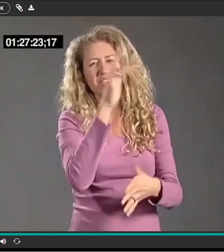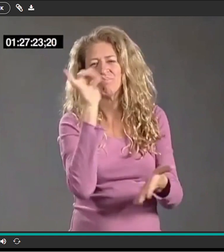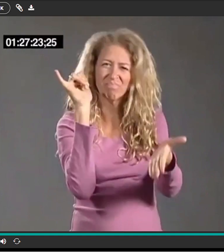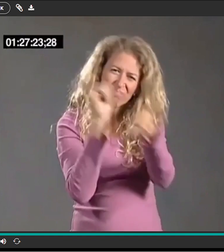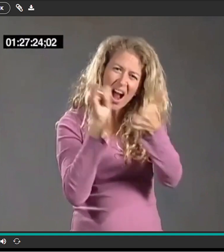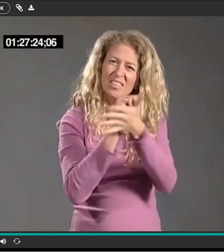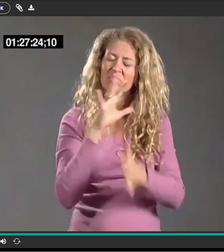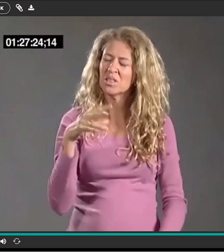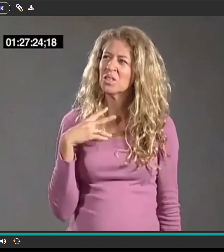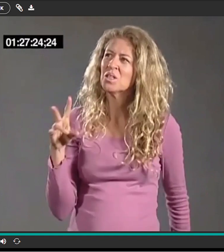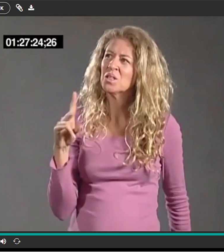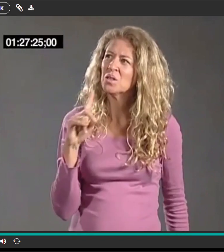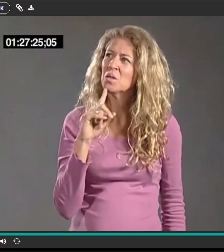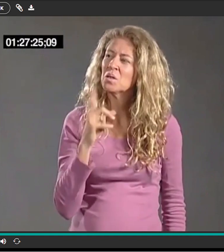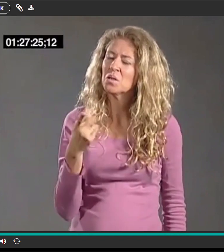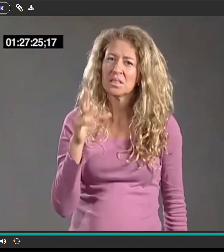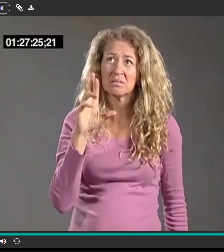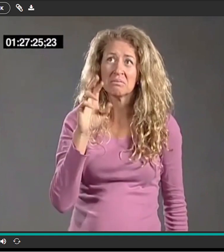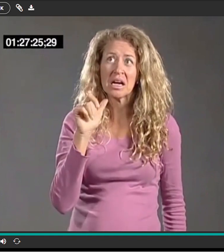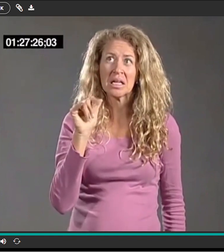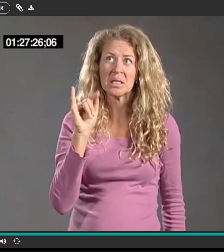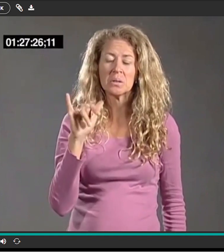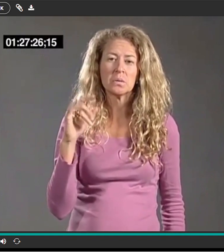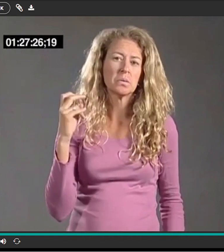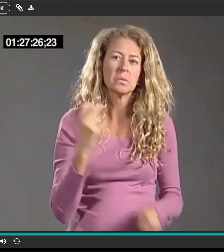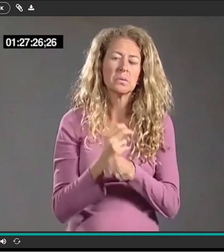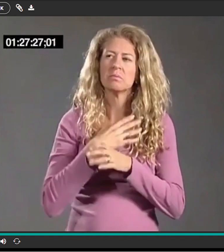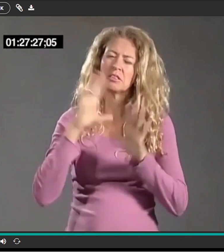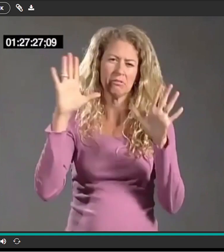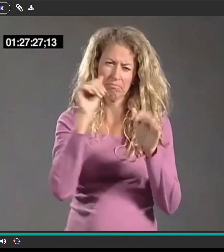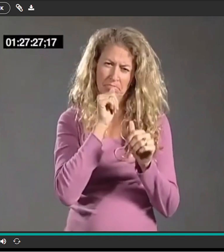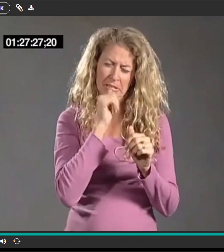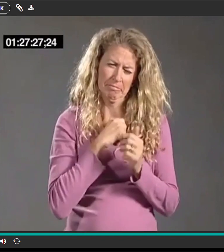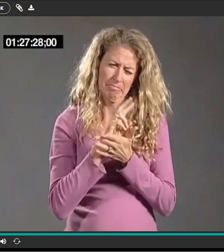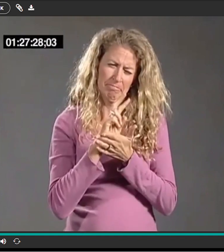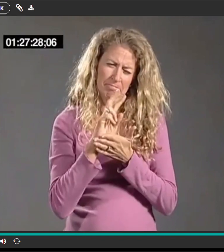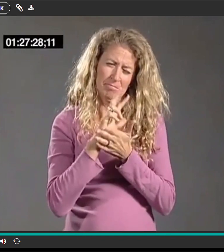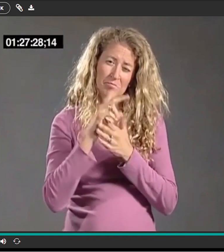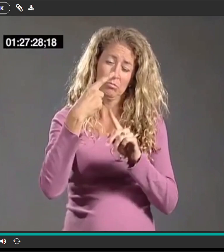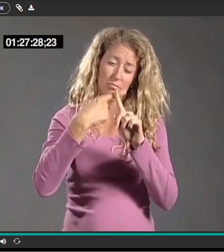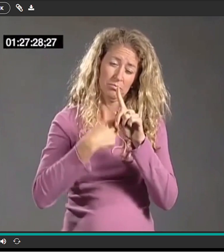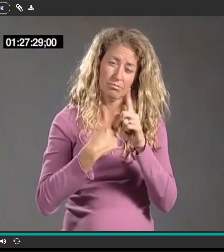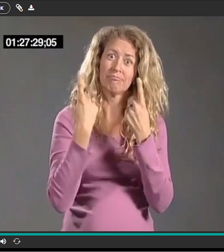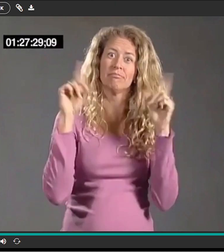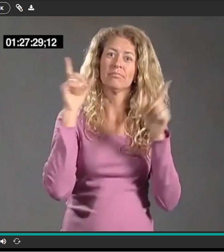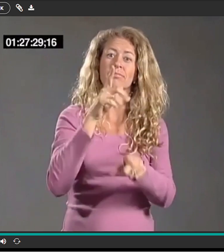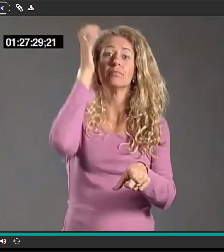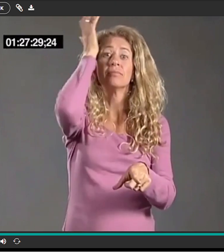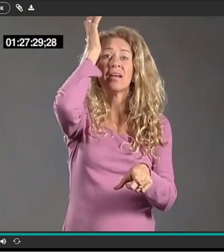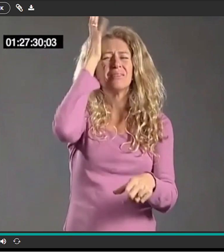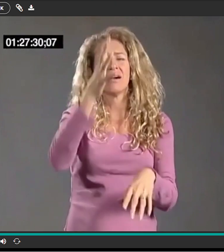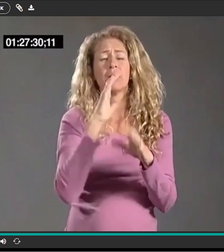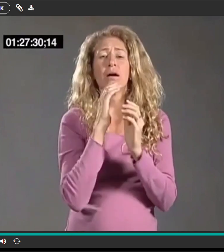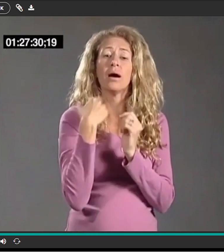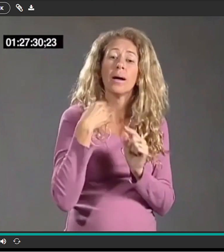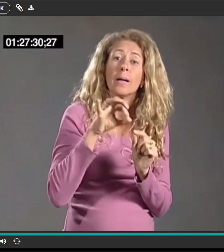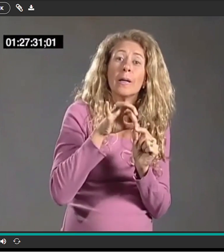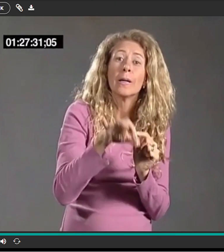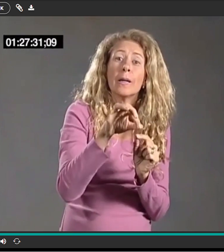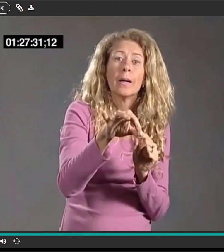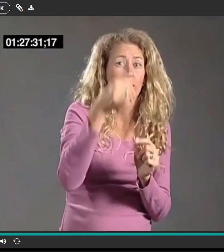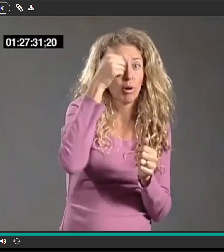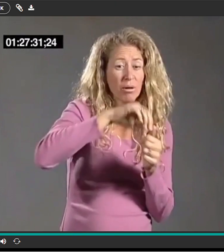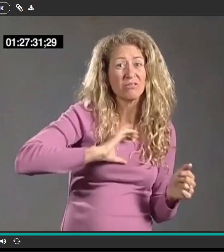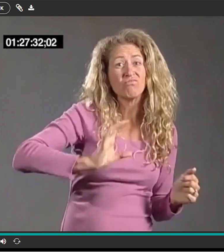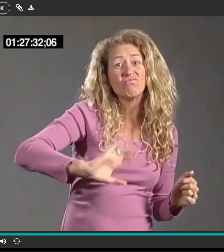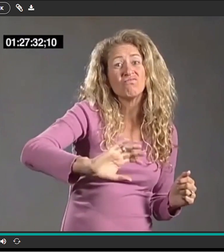they're always have dirt on their overalls and these tough calloused hands. And I was like, you're right. I didn't realize.